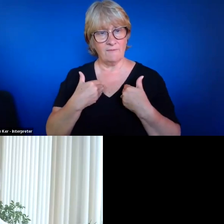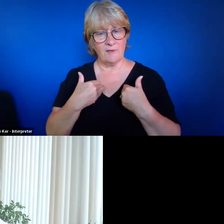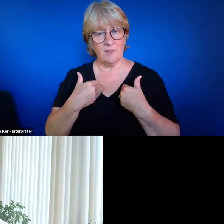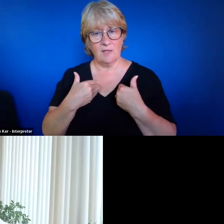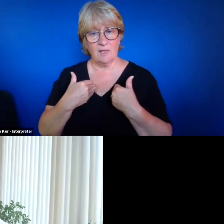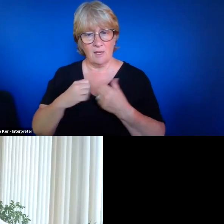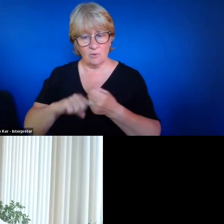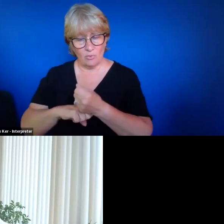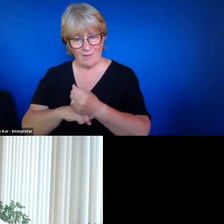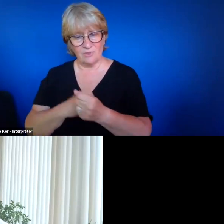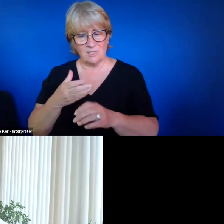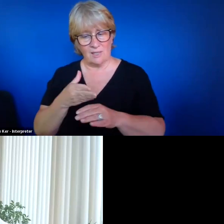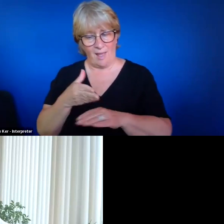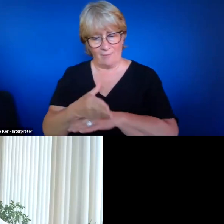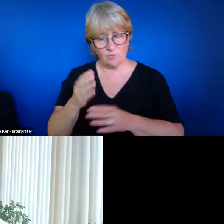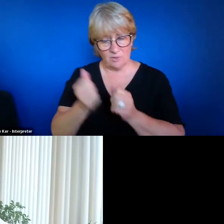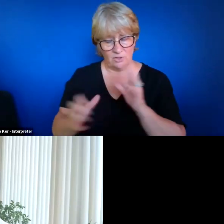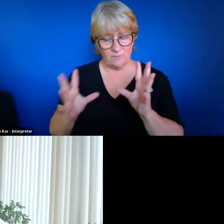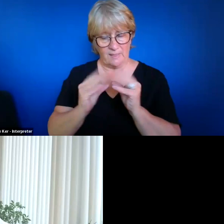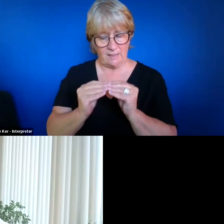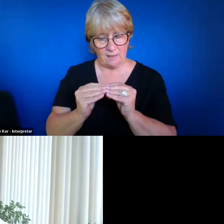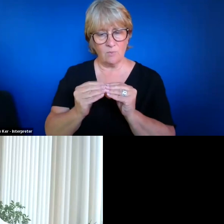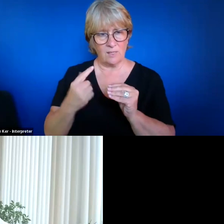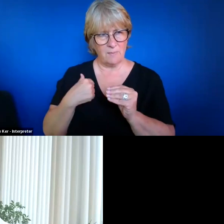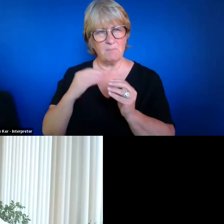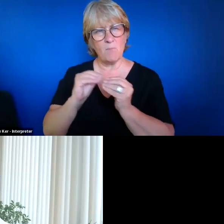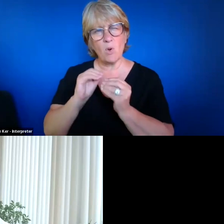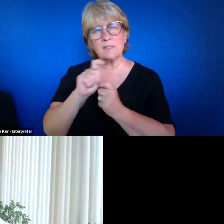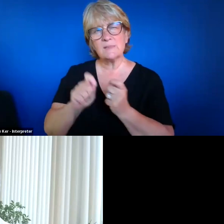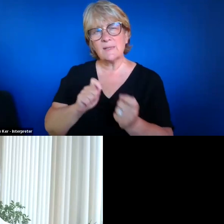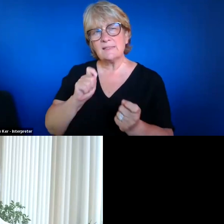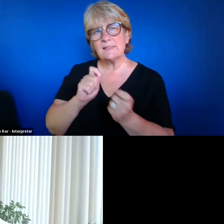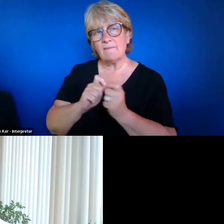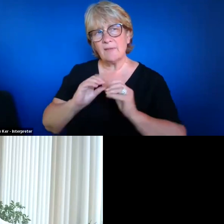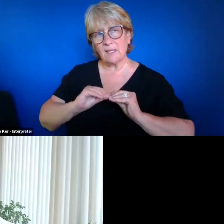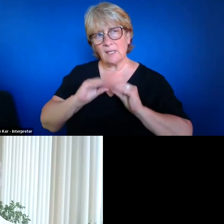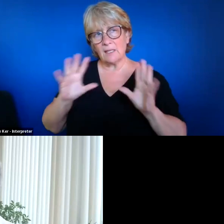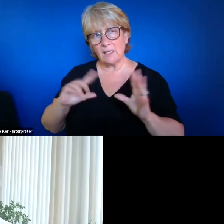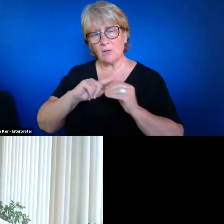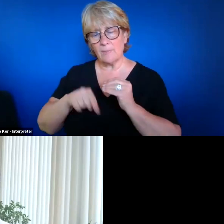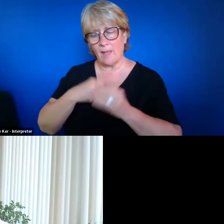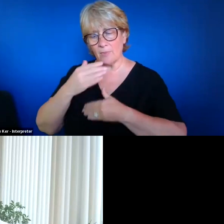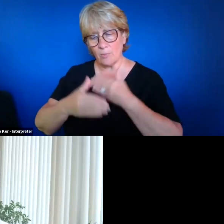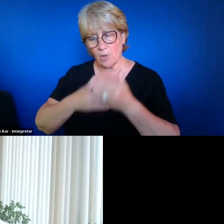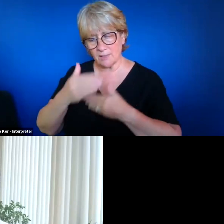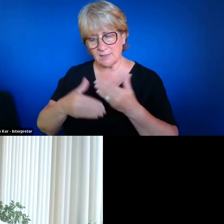of our CRIS meetings, and it sounds like we can be more specific and clear about the process and